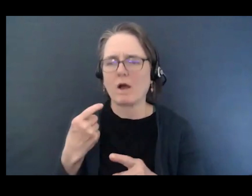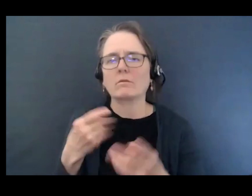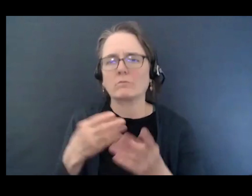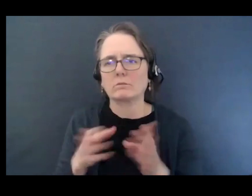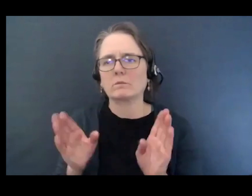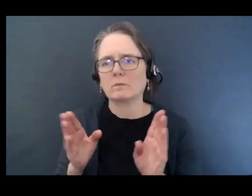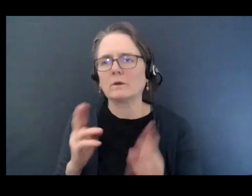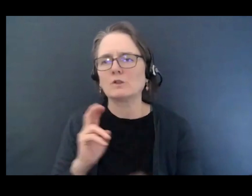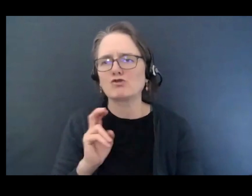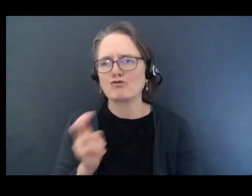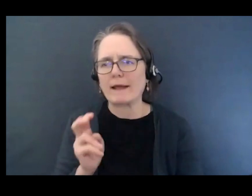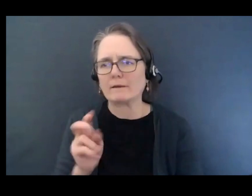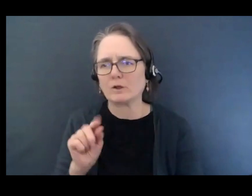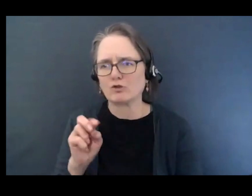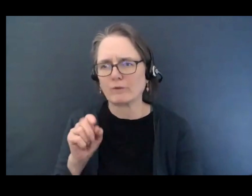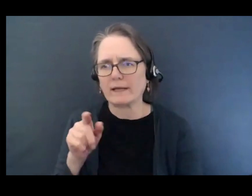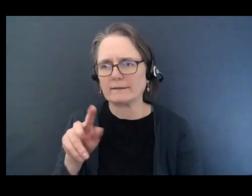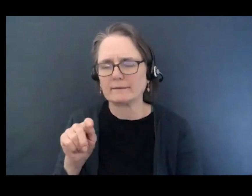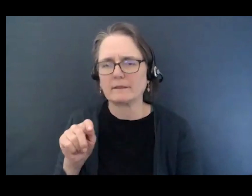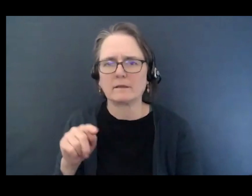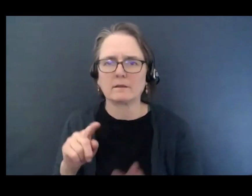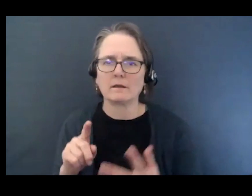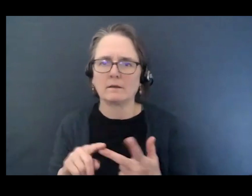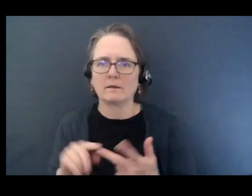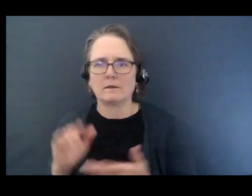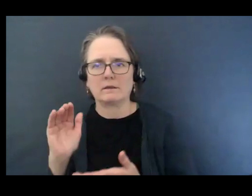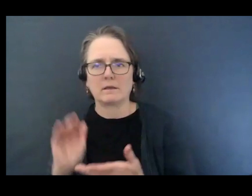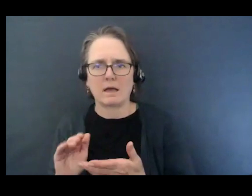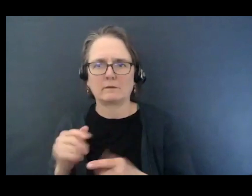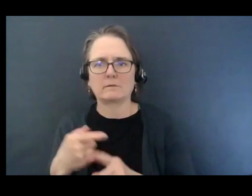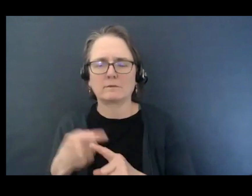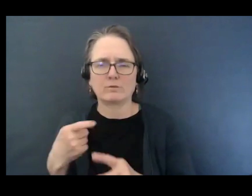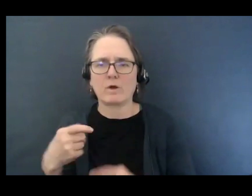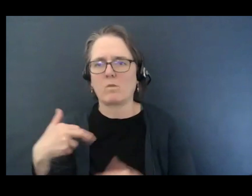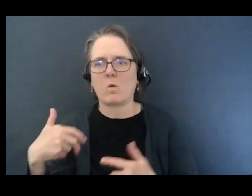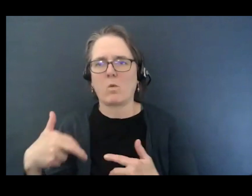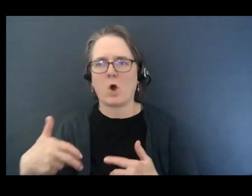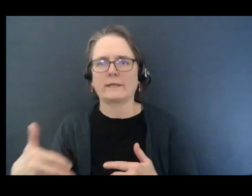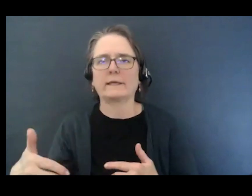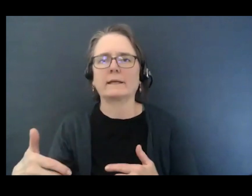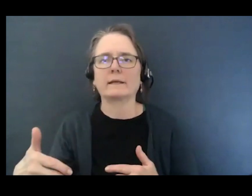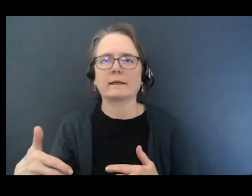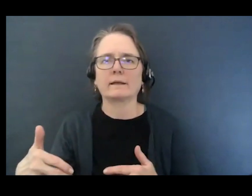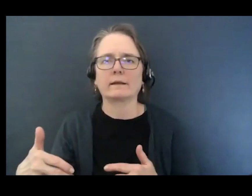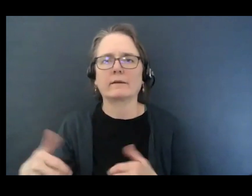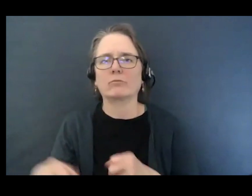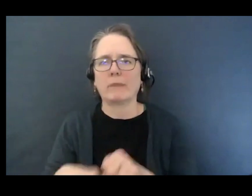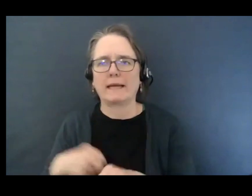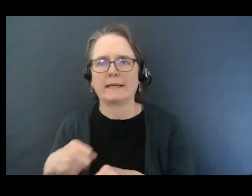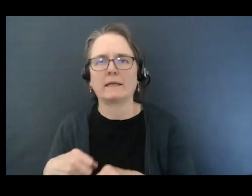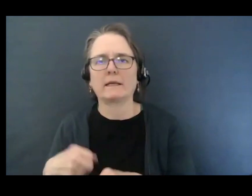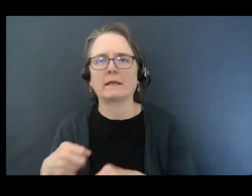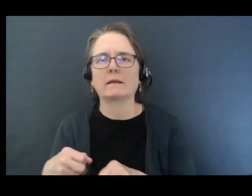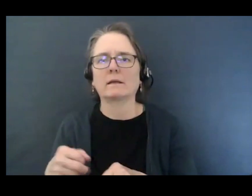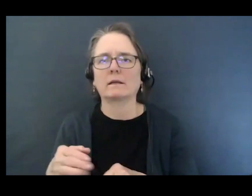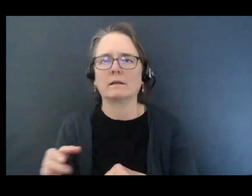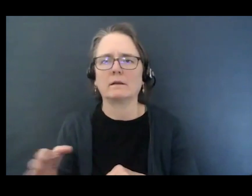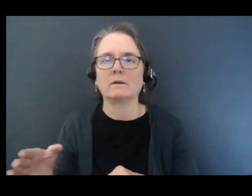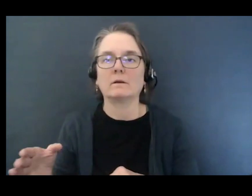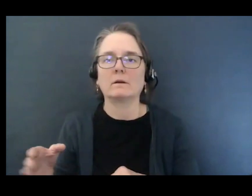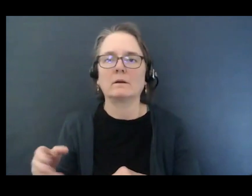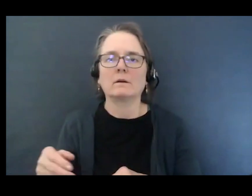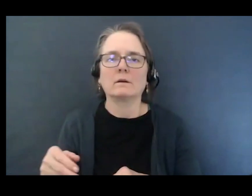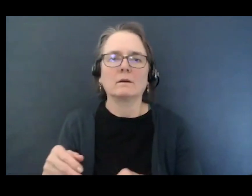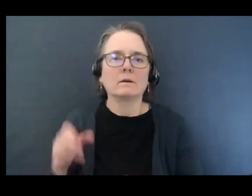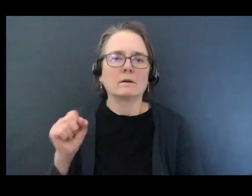bicycling. I think it's slightly overestimating bicycling and underestimating walking. That's partly because of the relatively